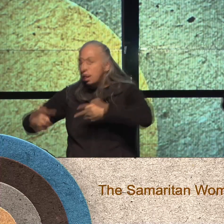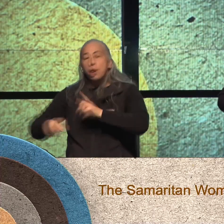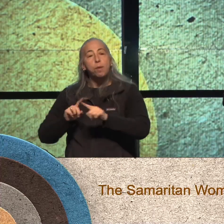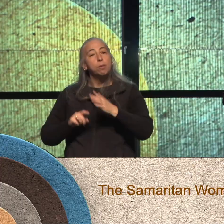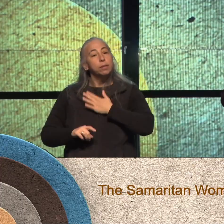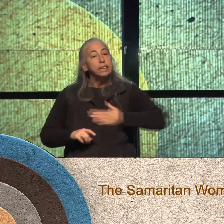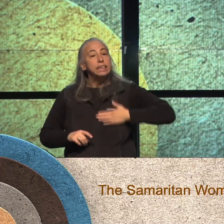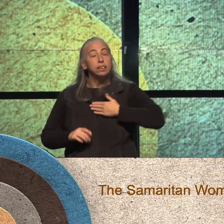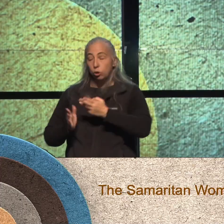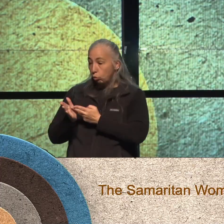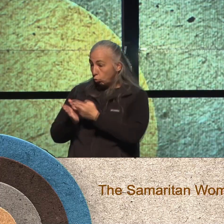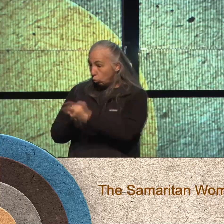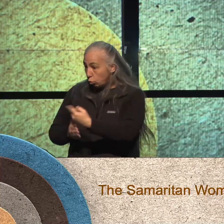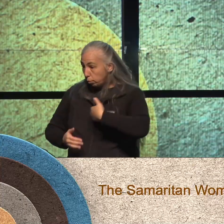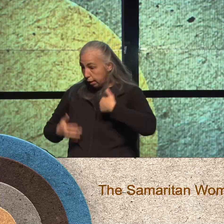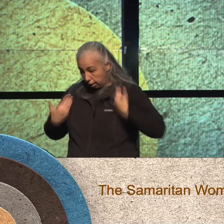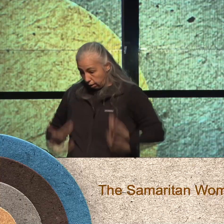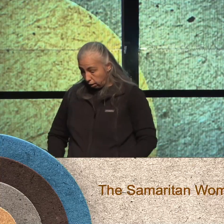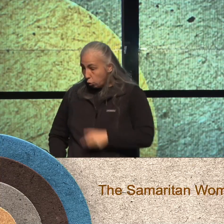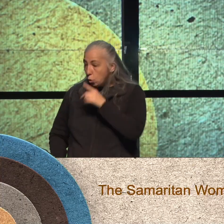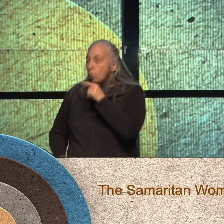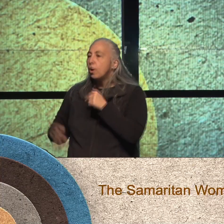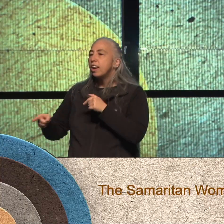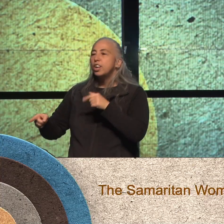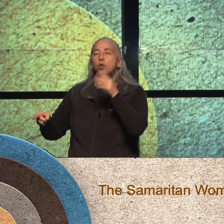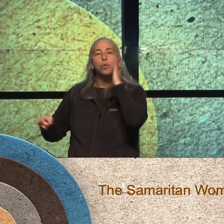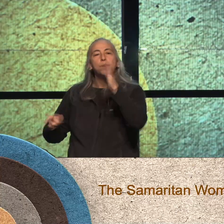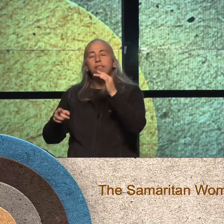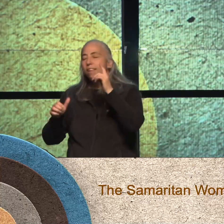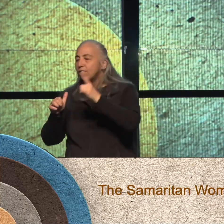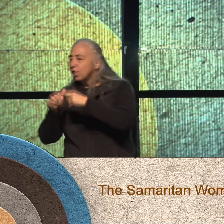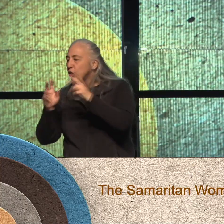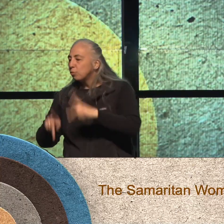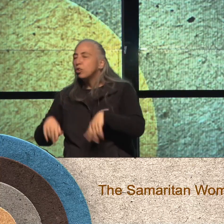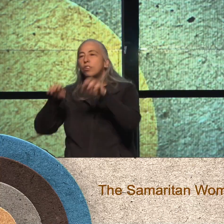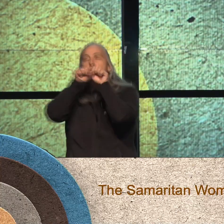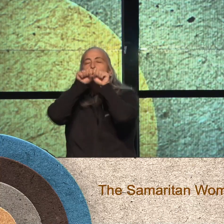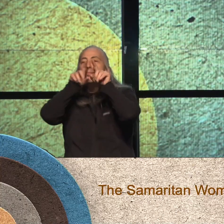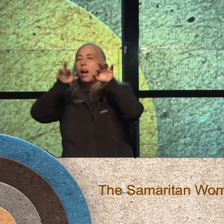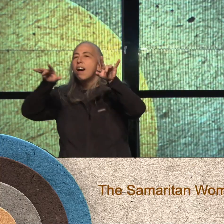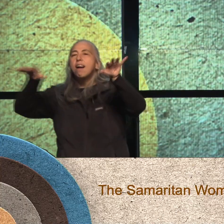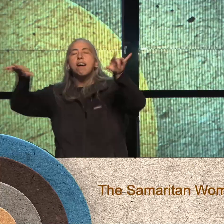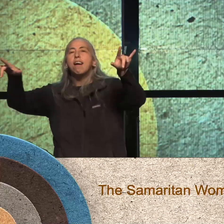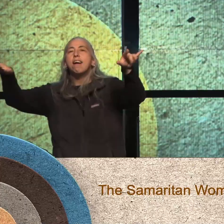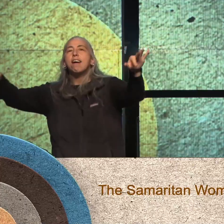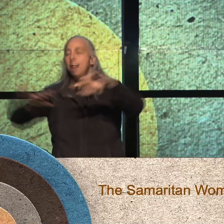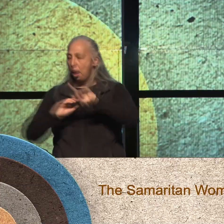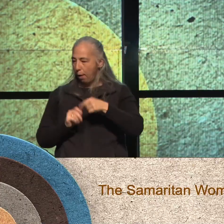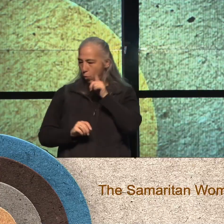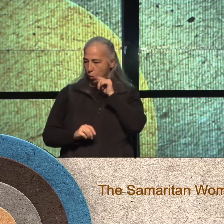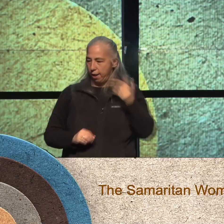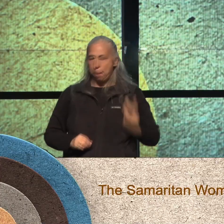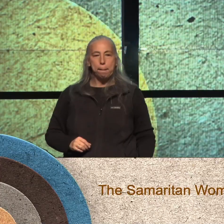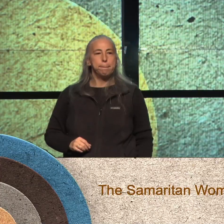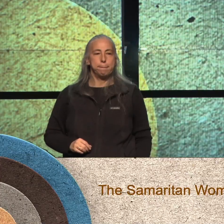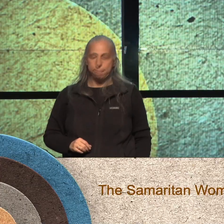of who I am, and I'm going to send you out as the first evangelist into your community, and you're going to go out and tell everybody about me.